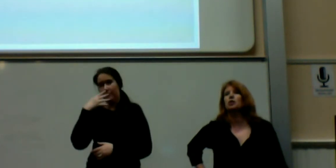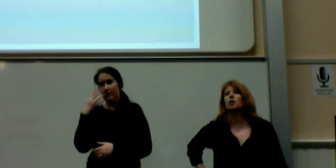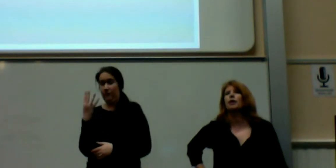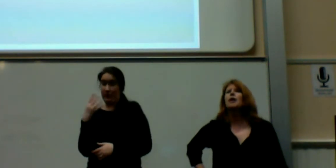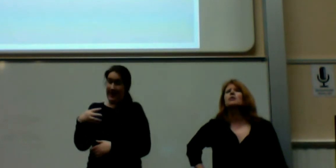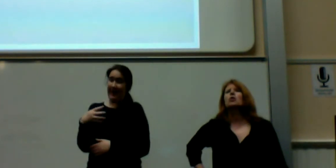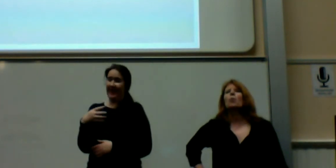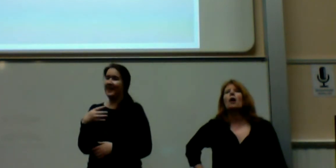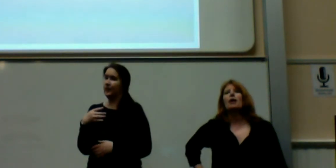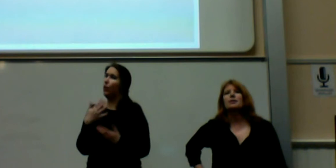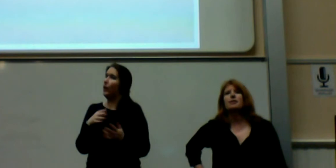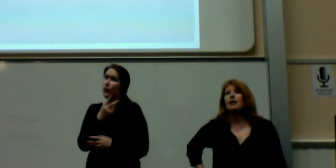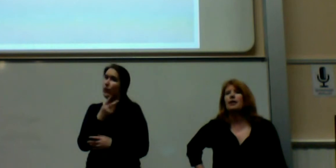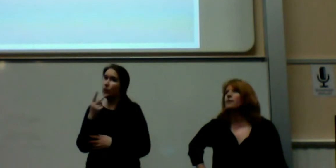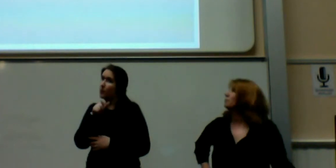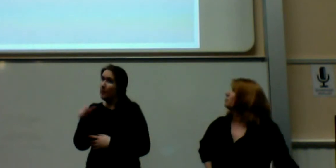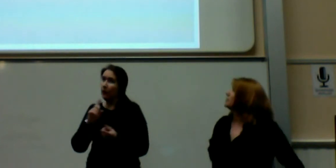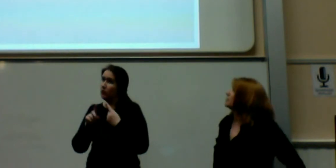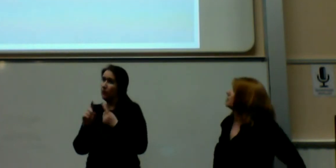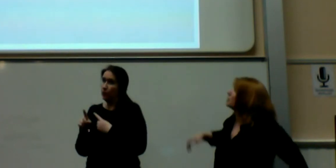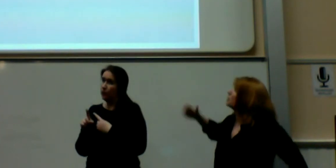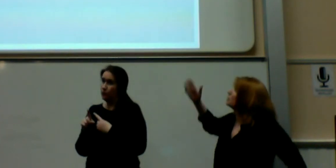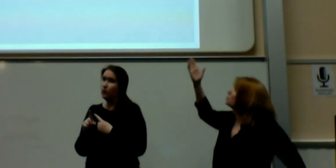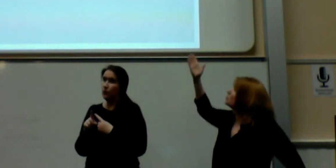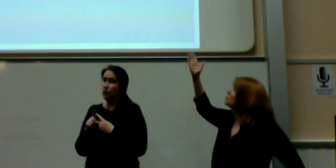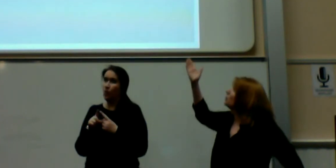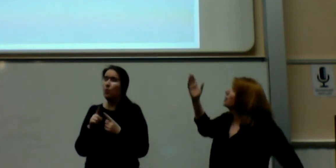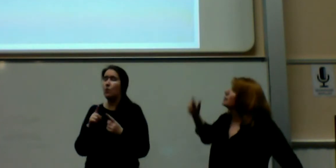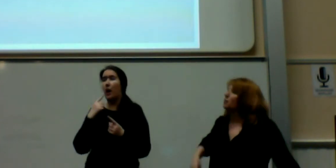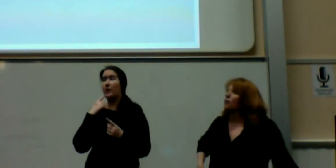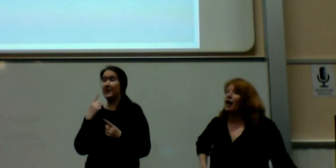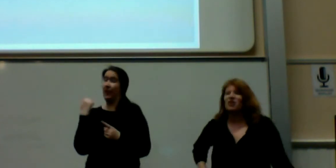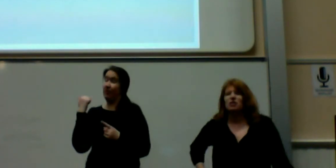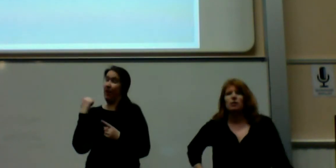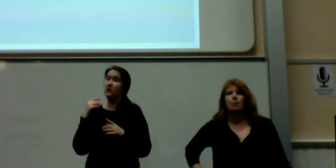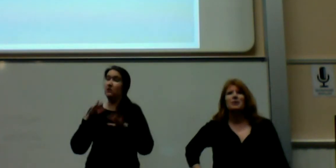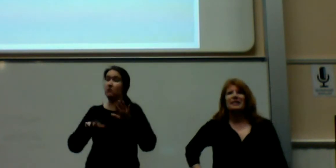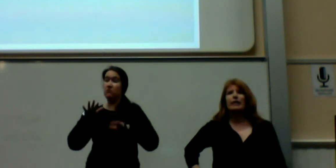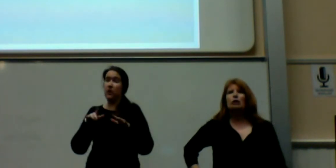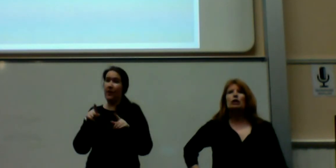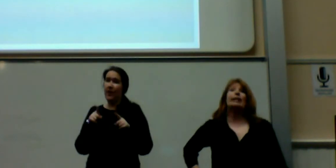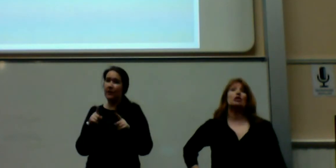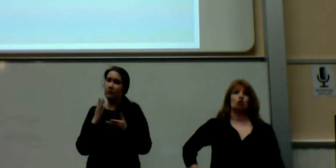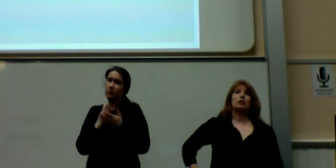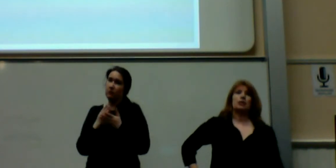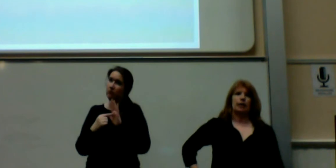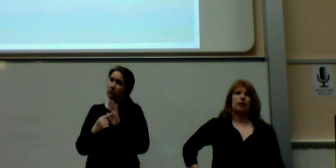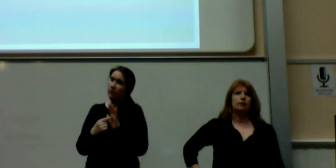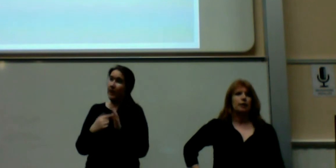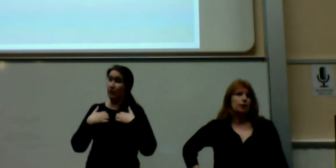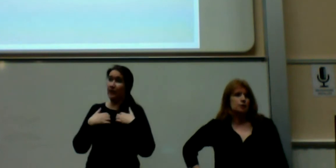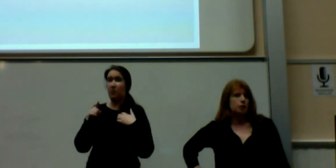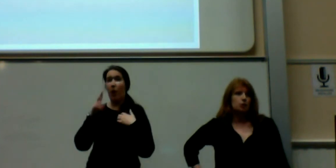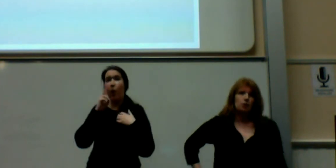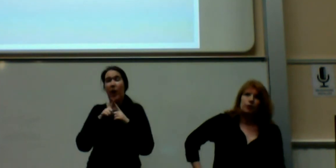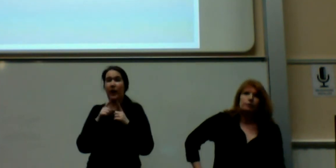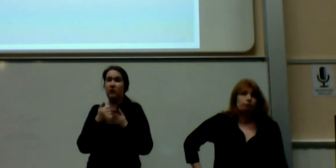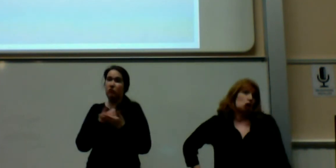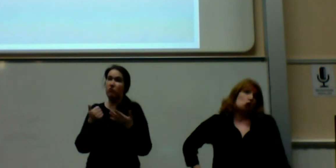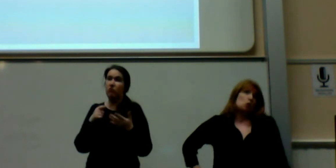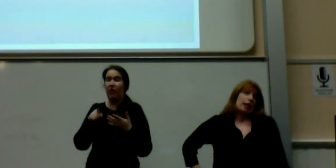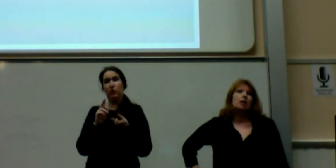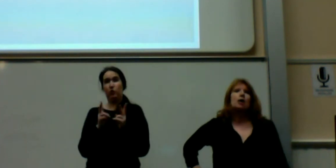that question. So while I would say that basically those demographics are not particularly interesting, sounds like